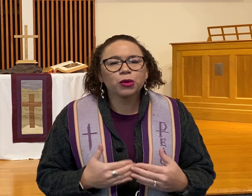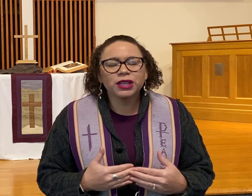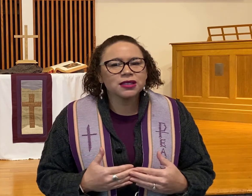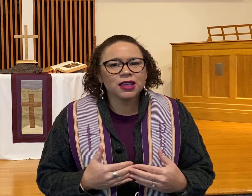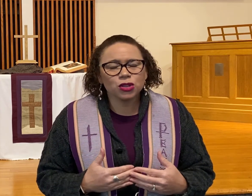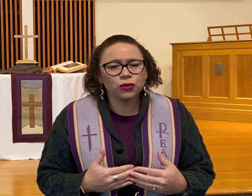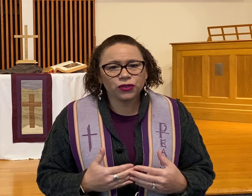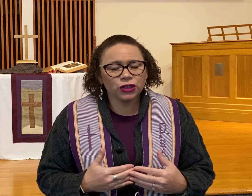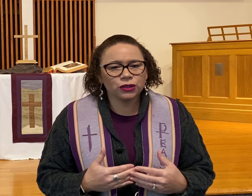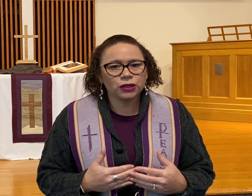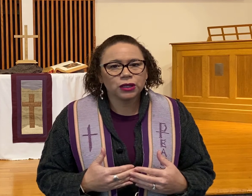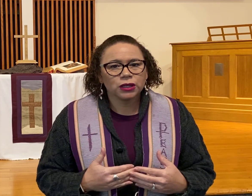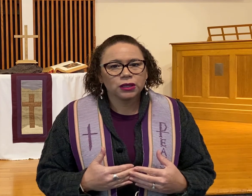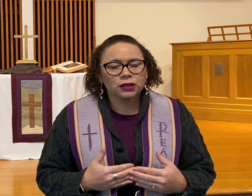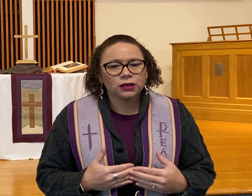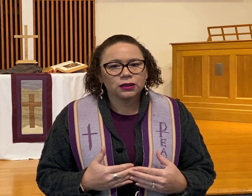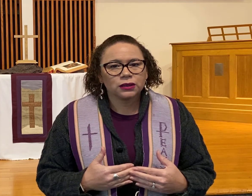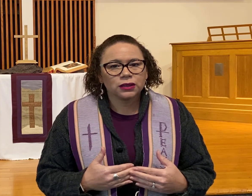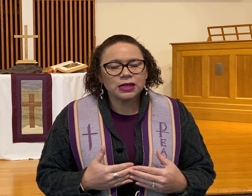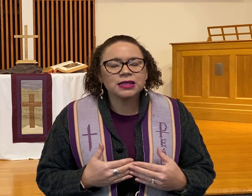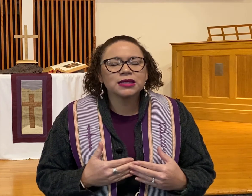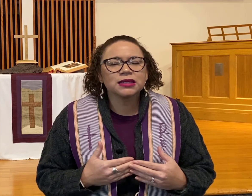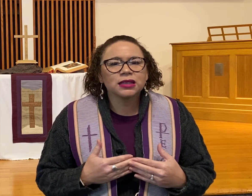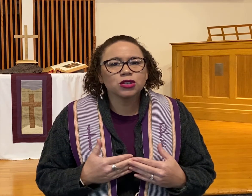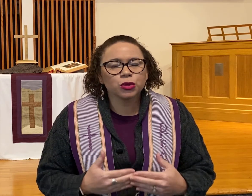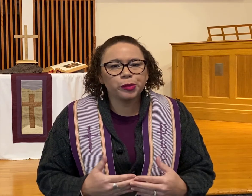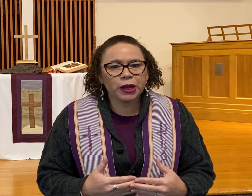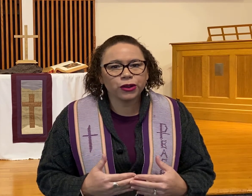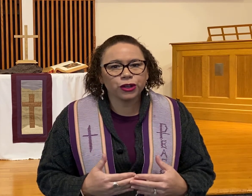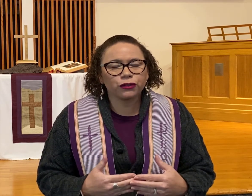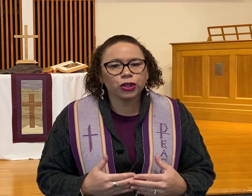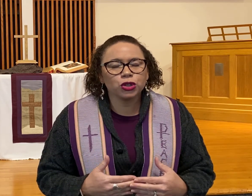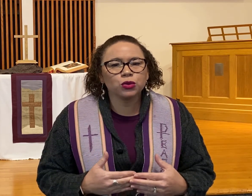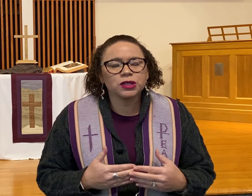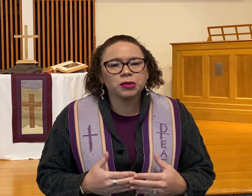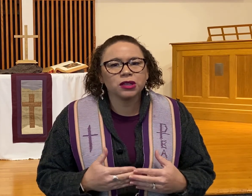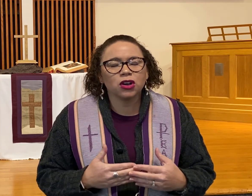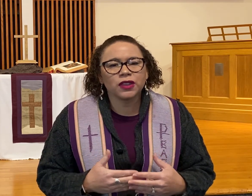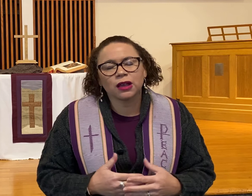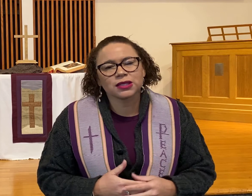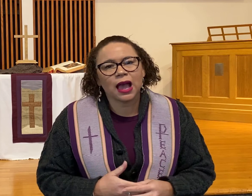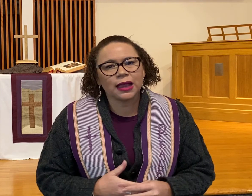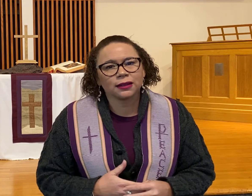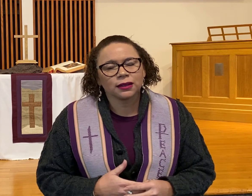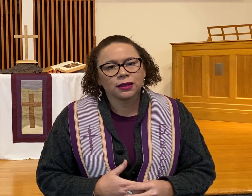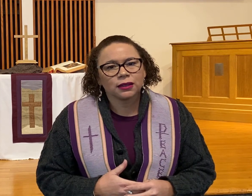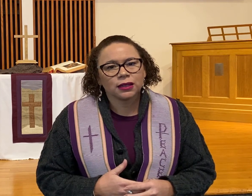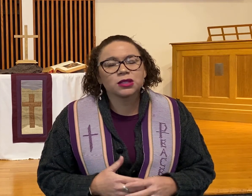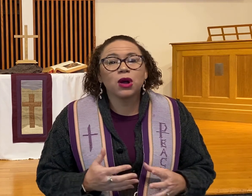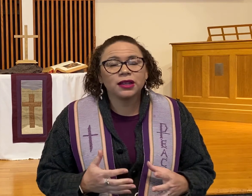brokenness that you feel isn't a true barrier for you to be on the outside. It's one